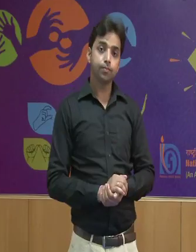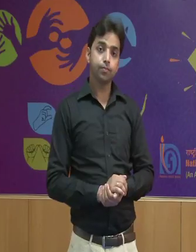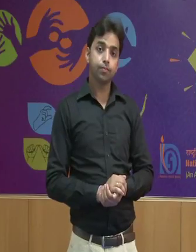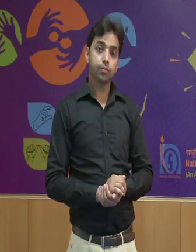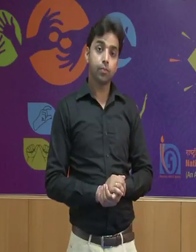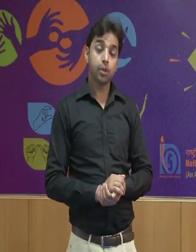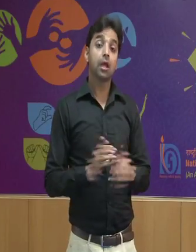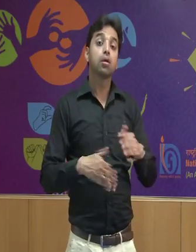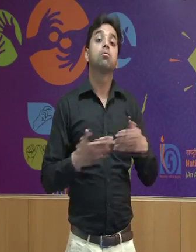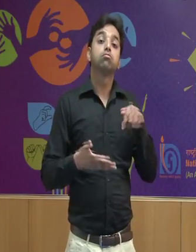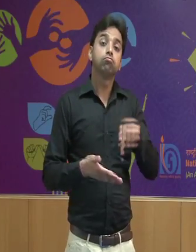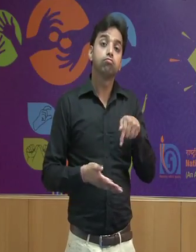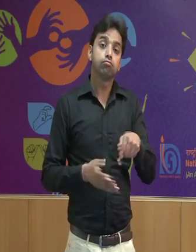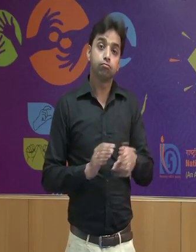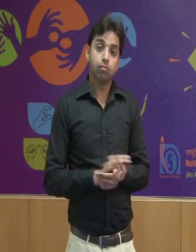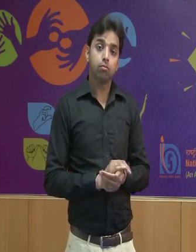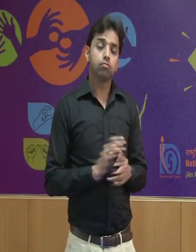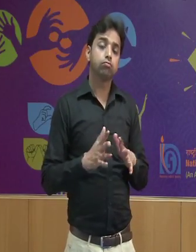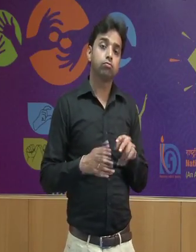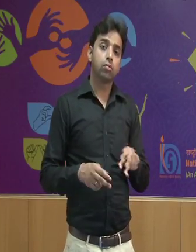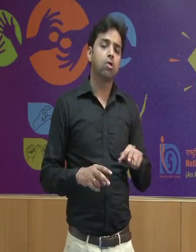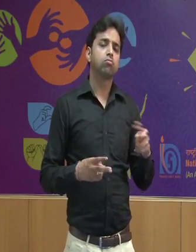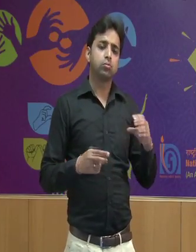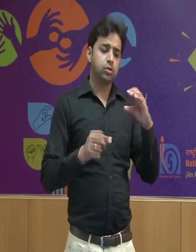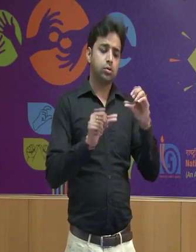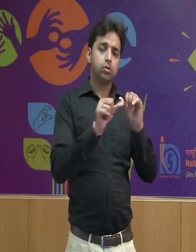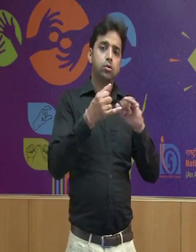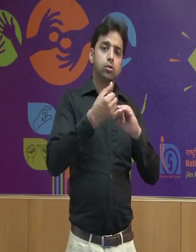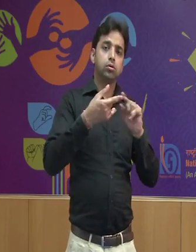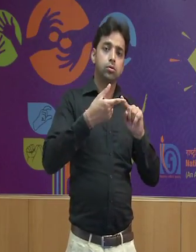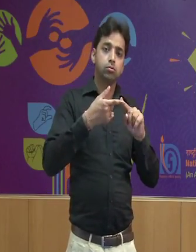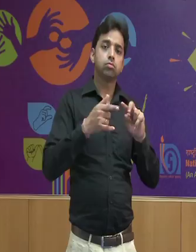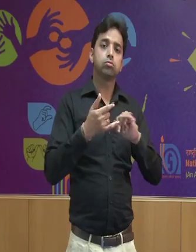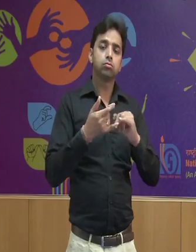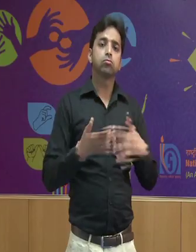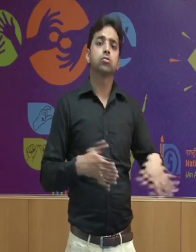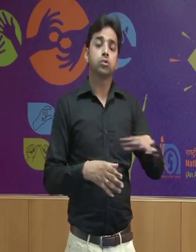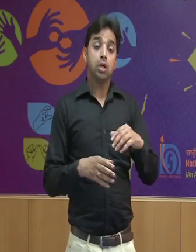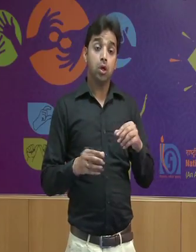Even today, there are cases of dowry death in the society,